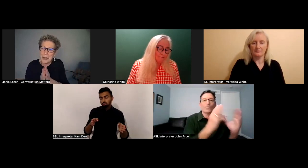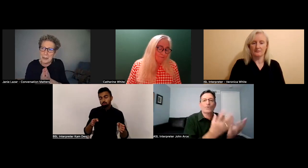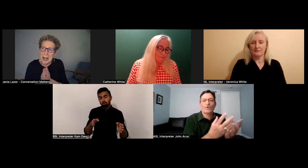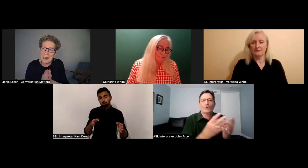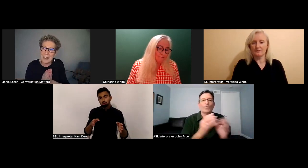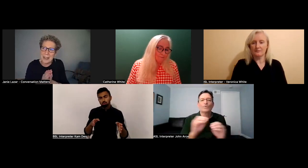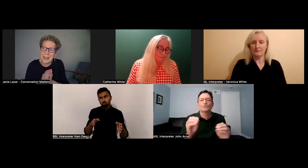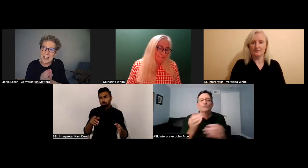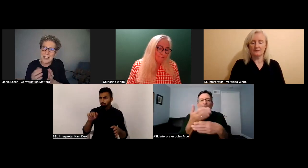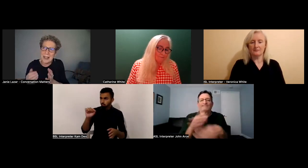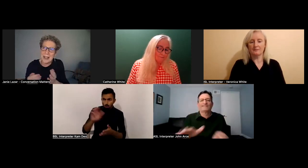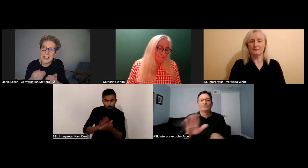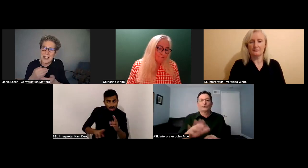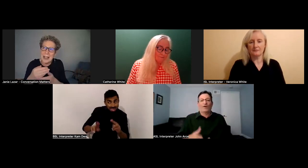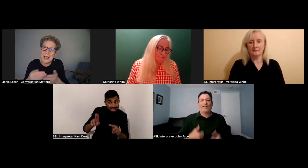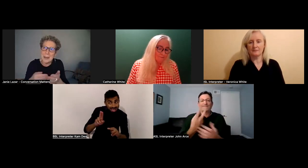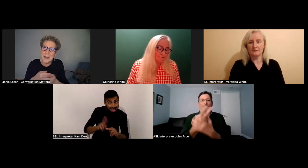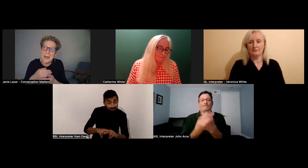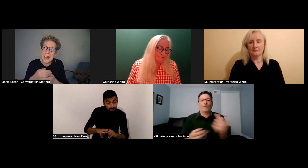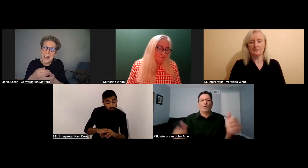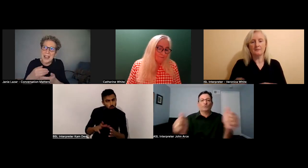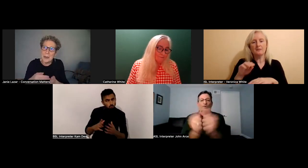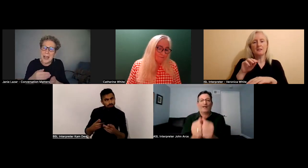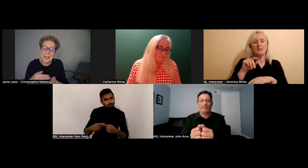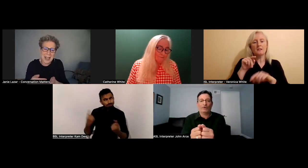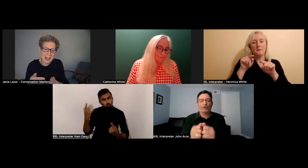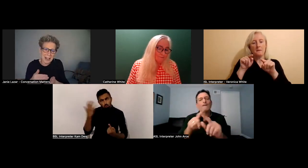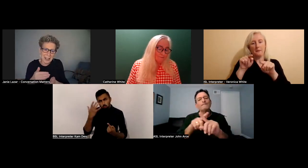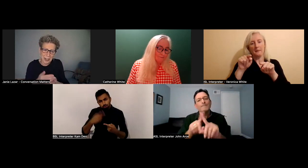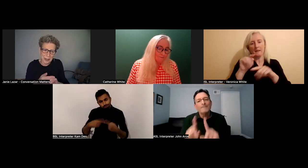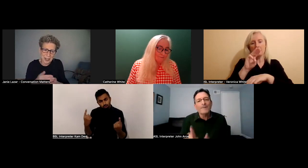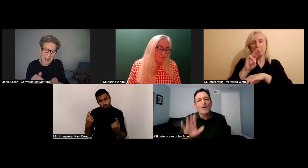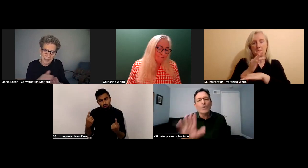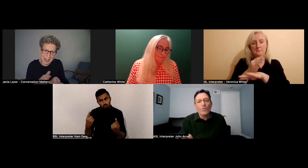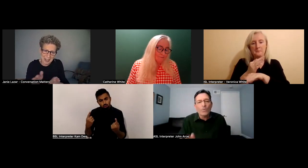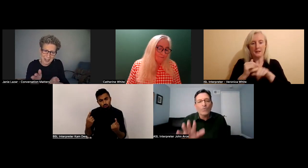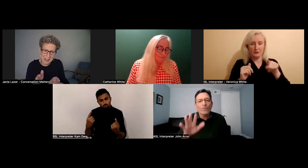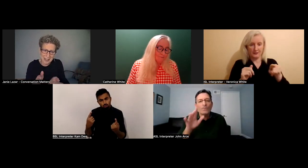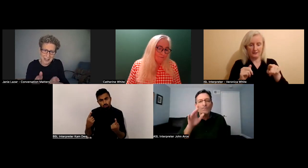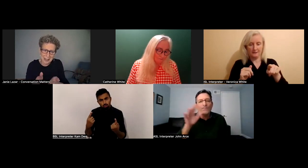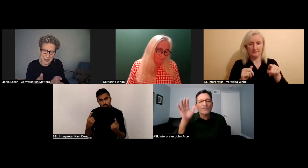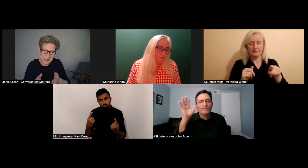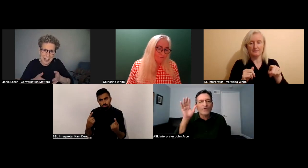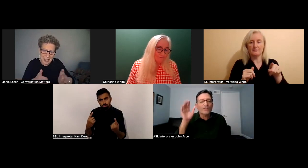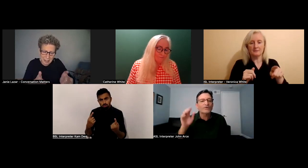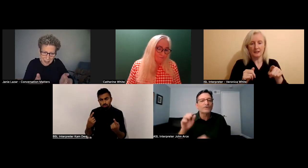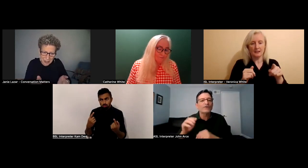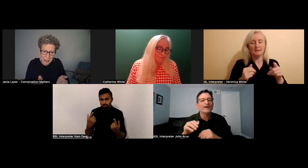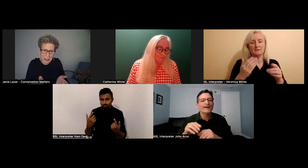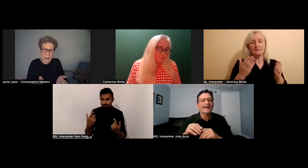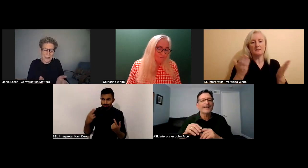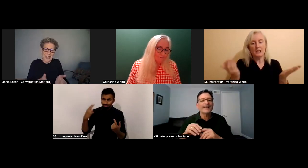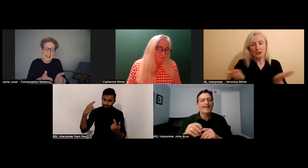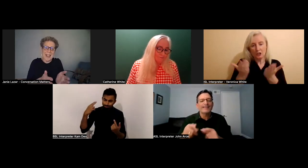But for your parents, I suppose, in the way that they guided you to navigate the world and encouraged